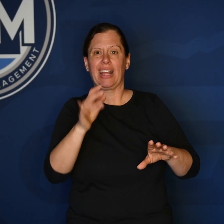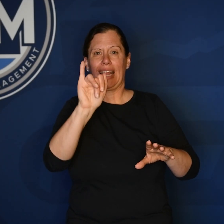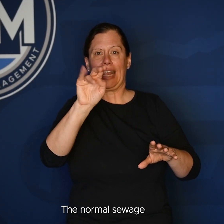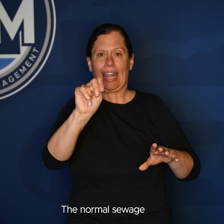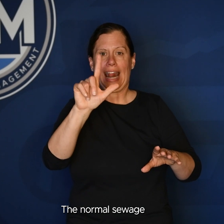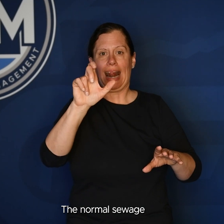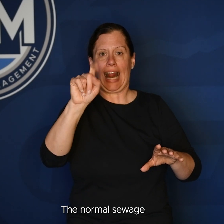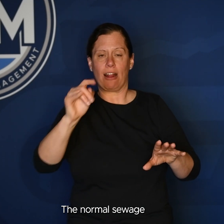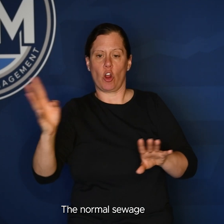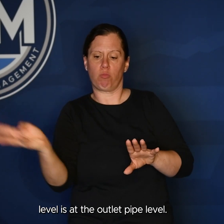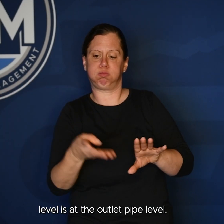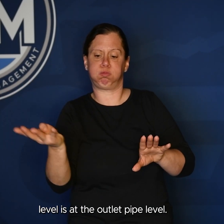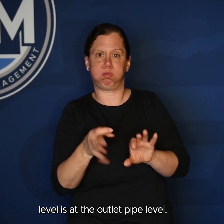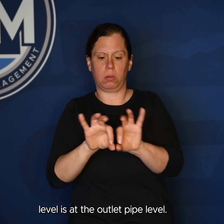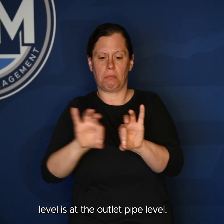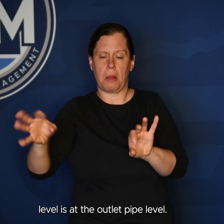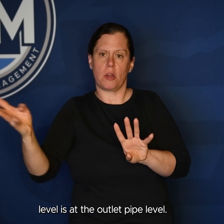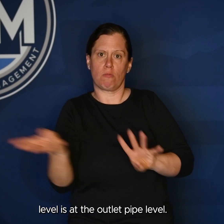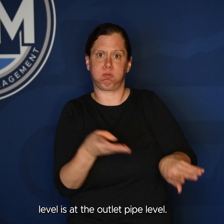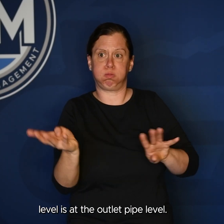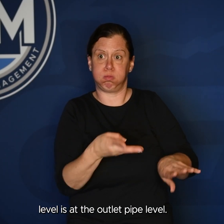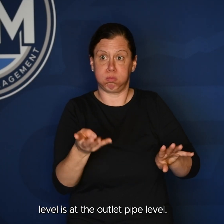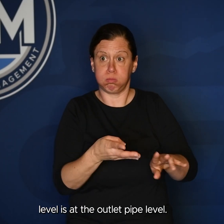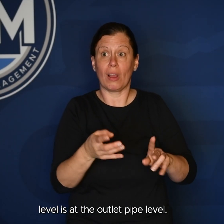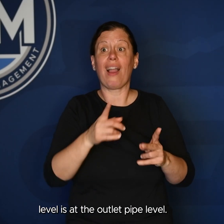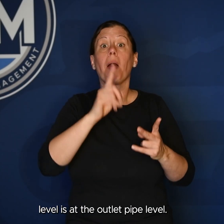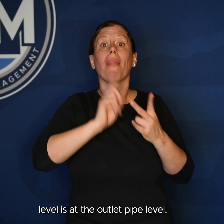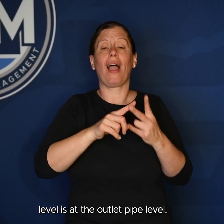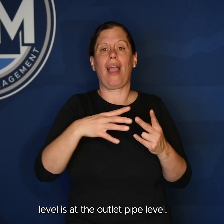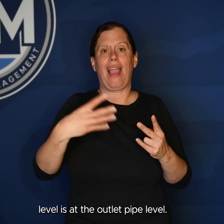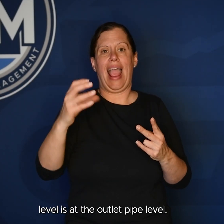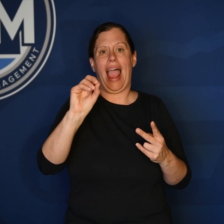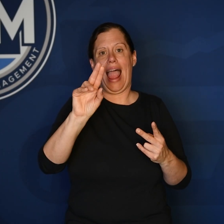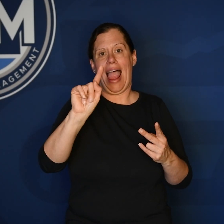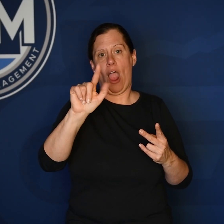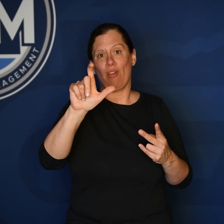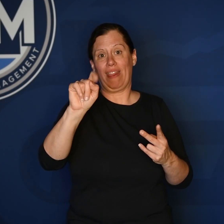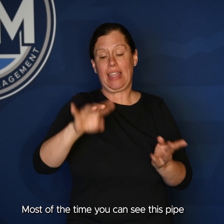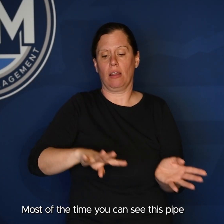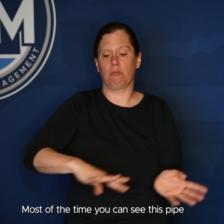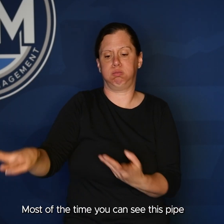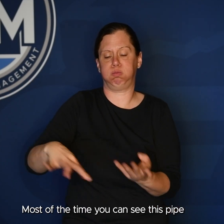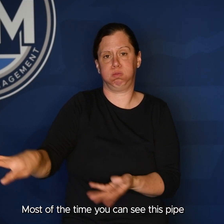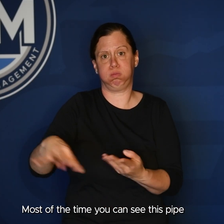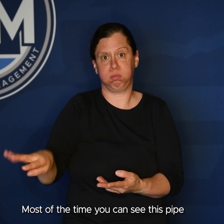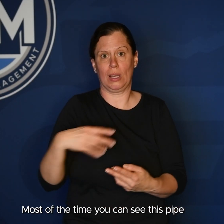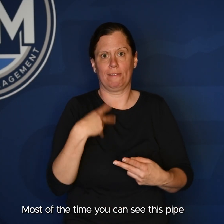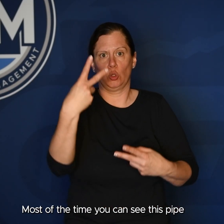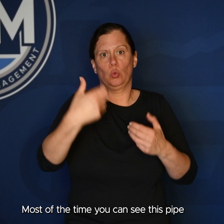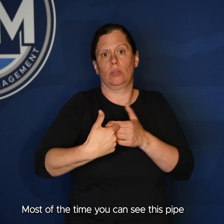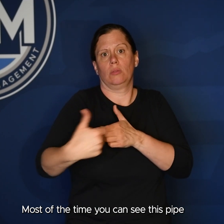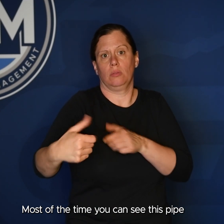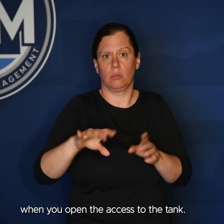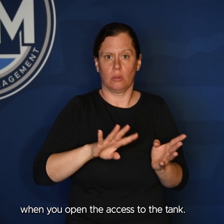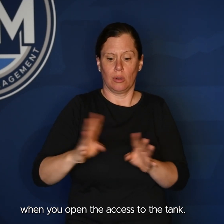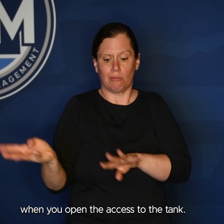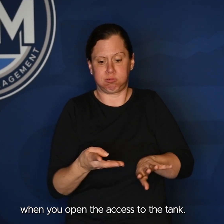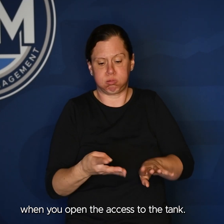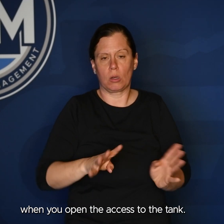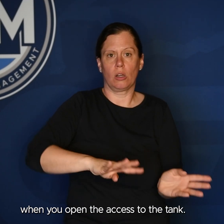The normal sewage level is at the outlet pipe level. Most of the time you can see this pipe when you open the access